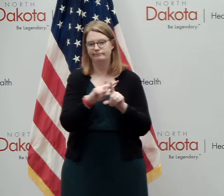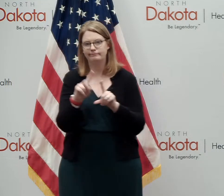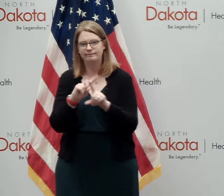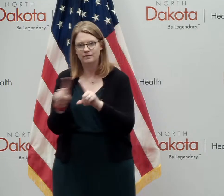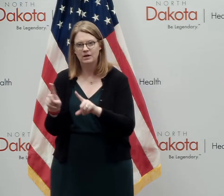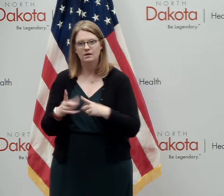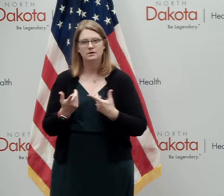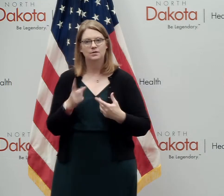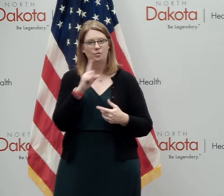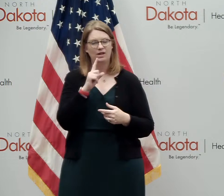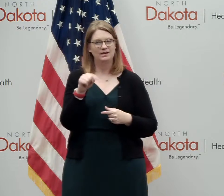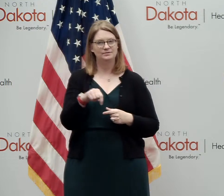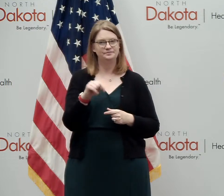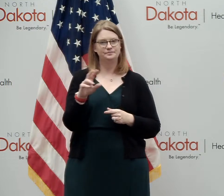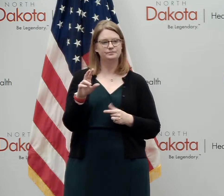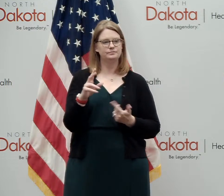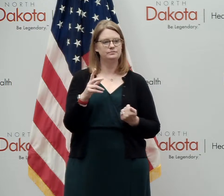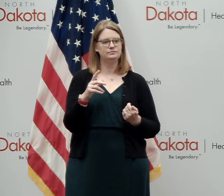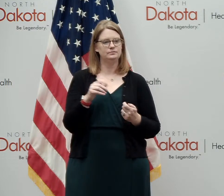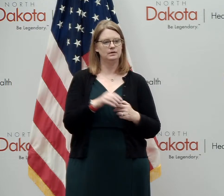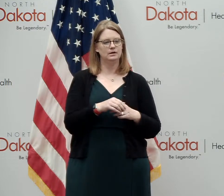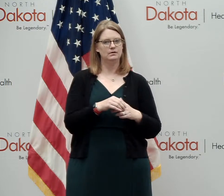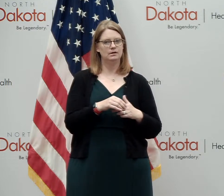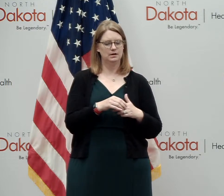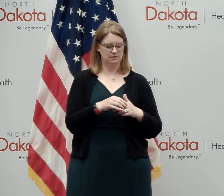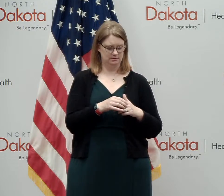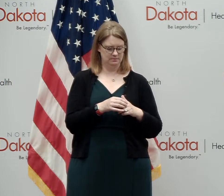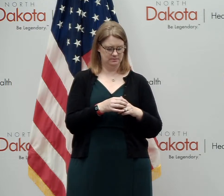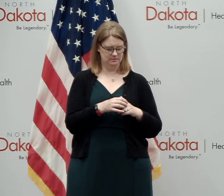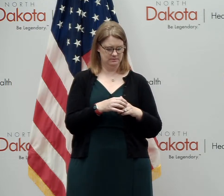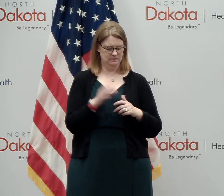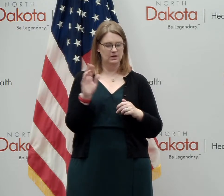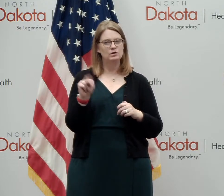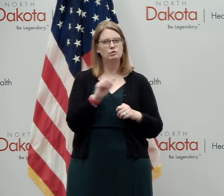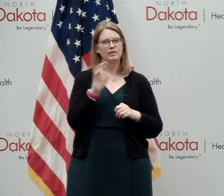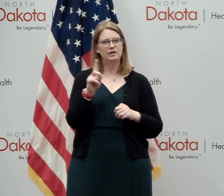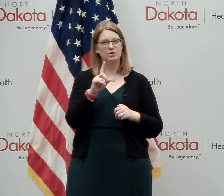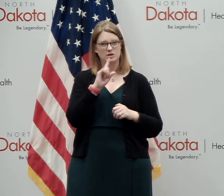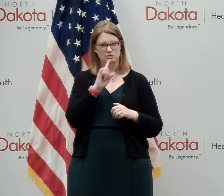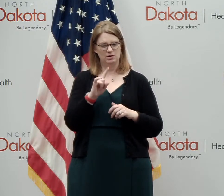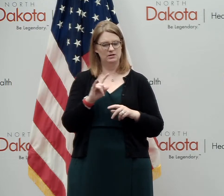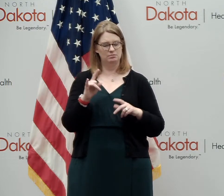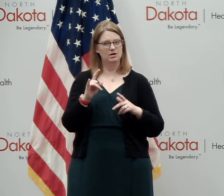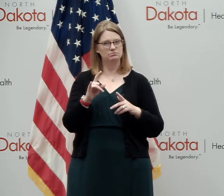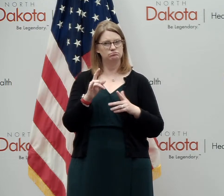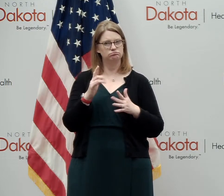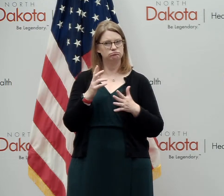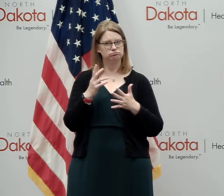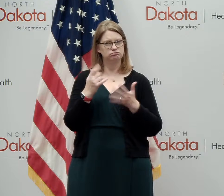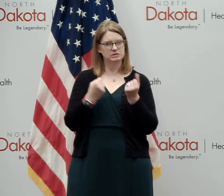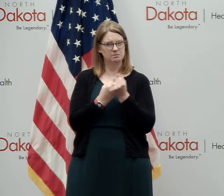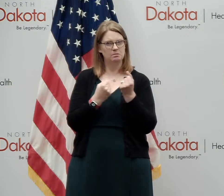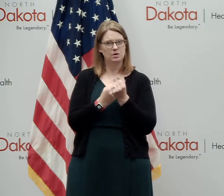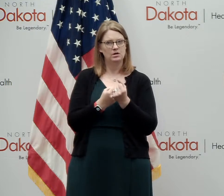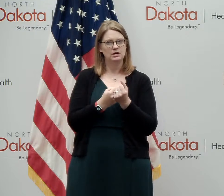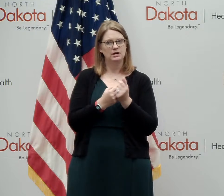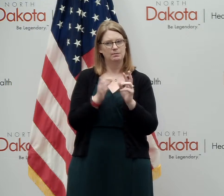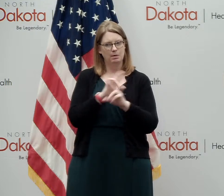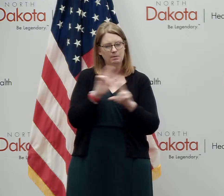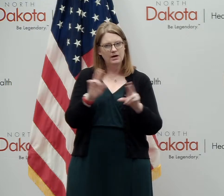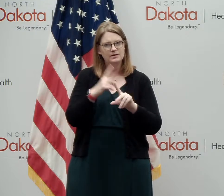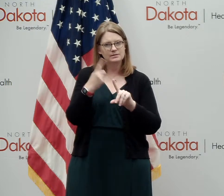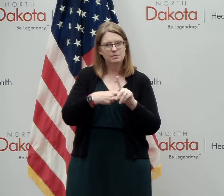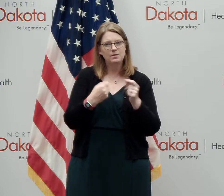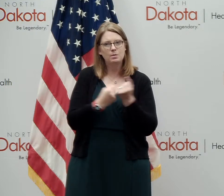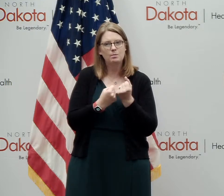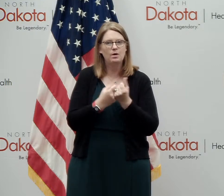to know that North Dakota is observing National Preparedness Month. It's held each September. It's designed to